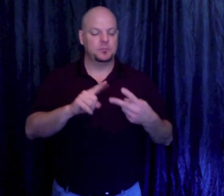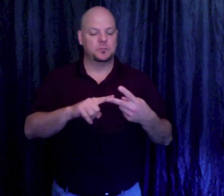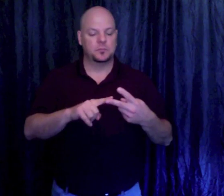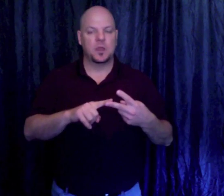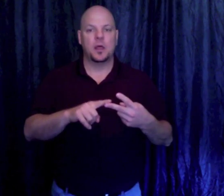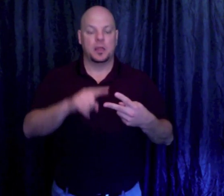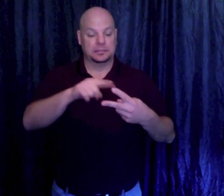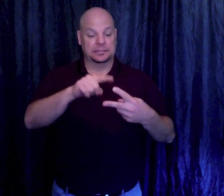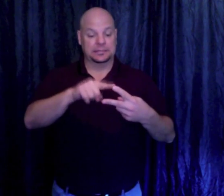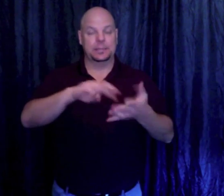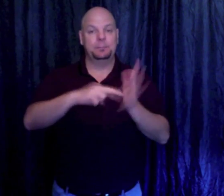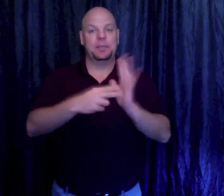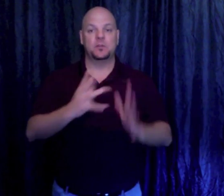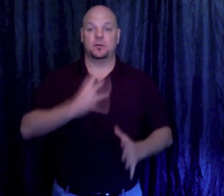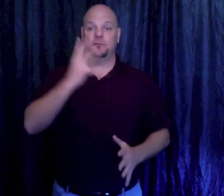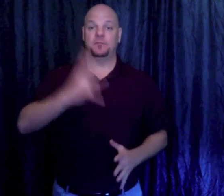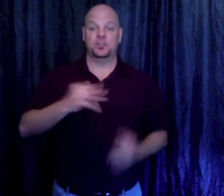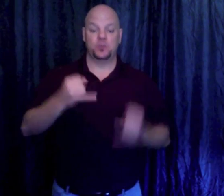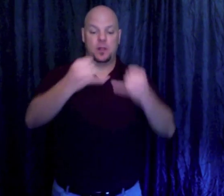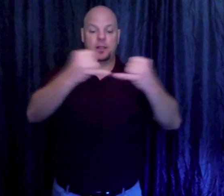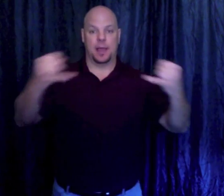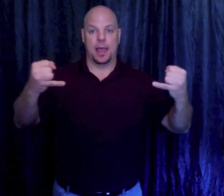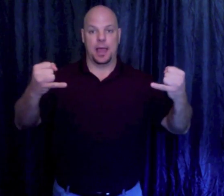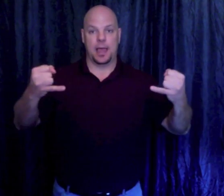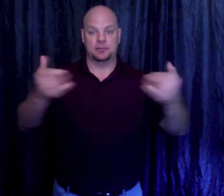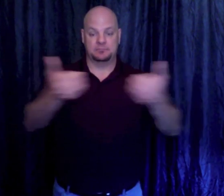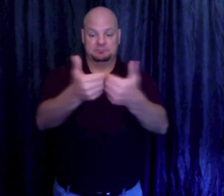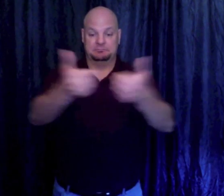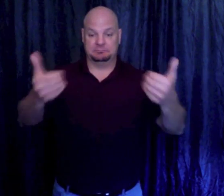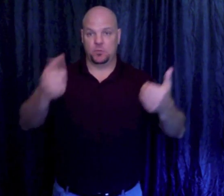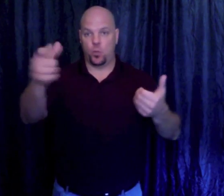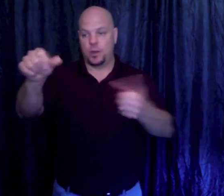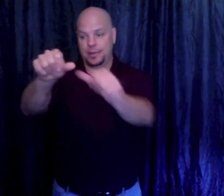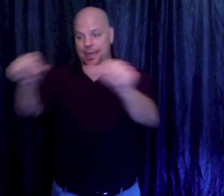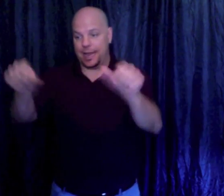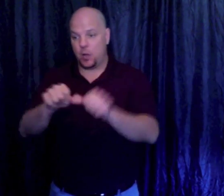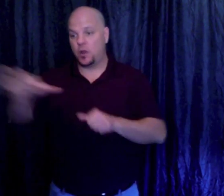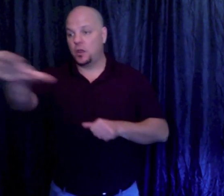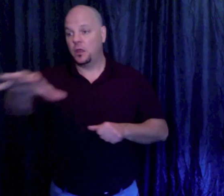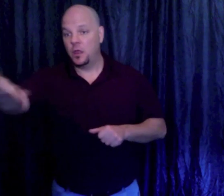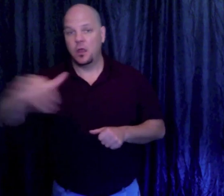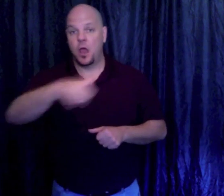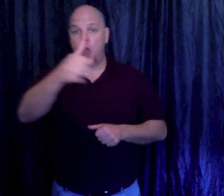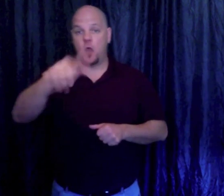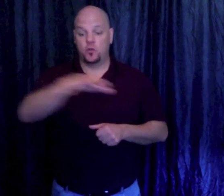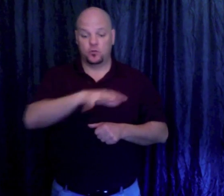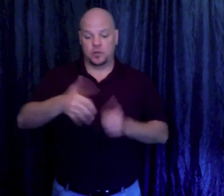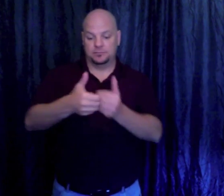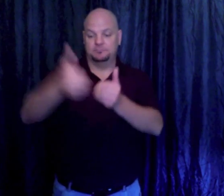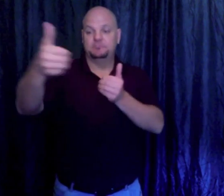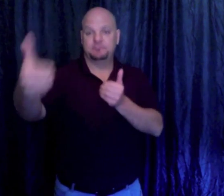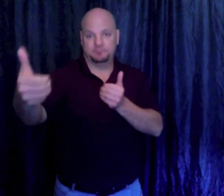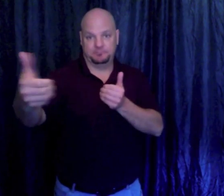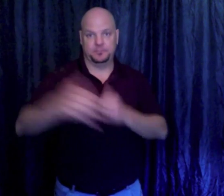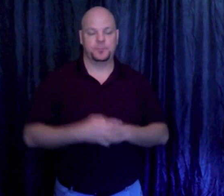line that divides one area of land from another. And the other is